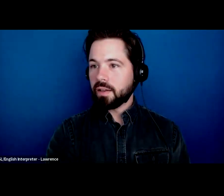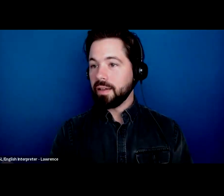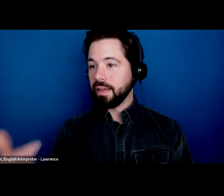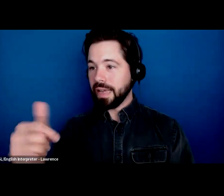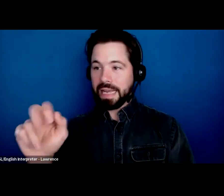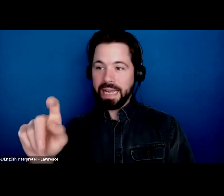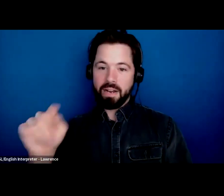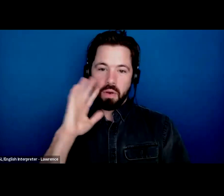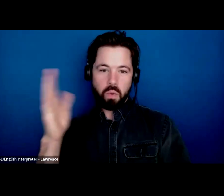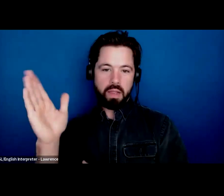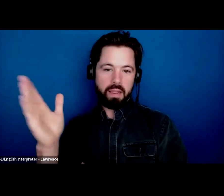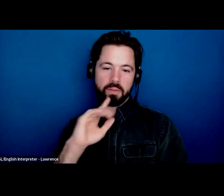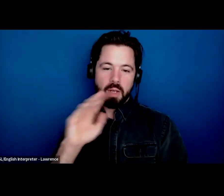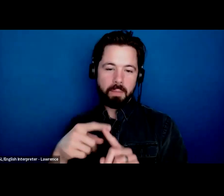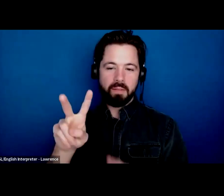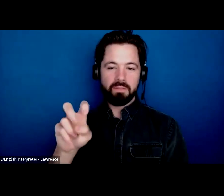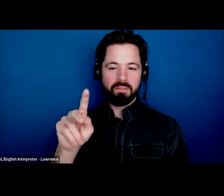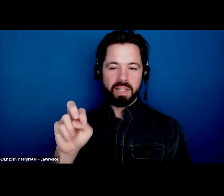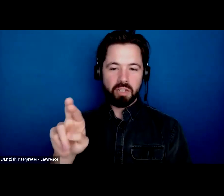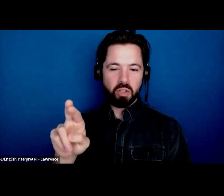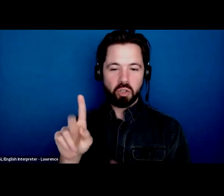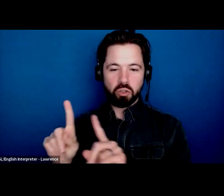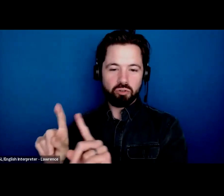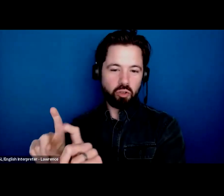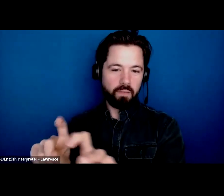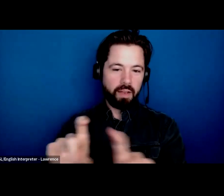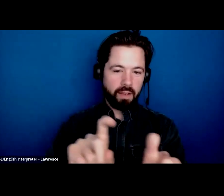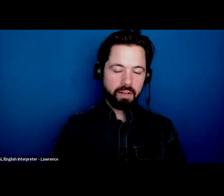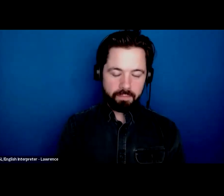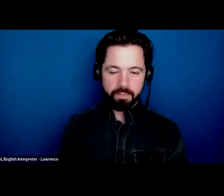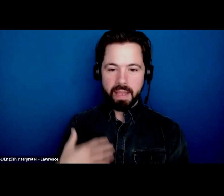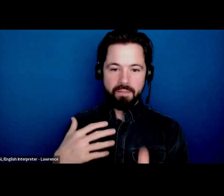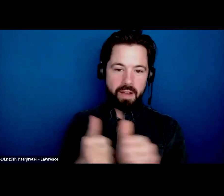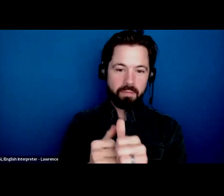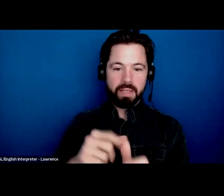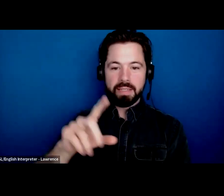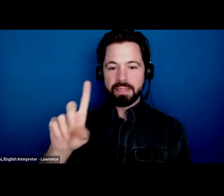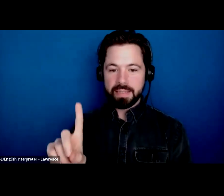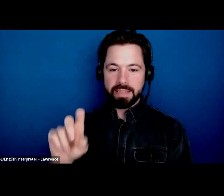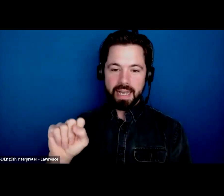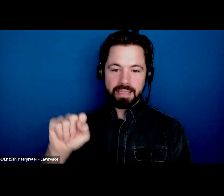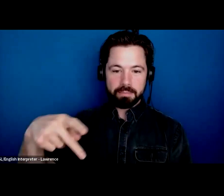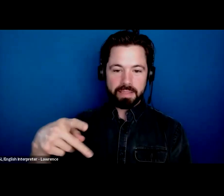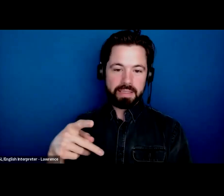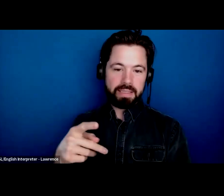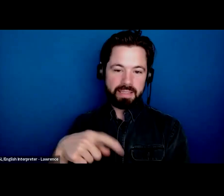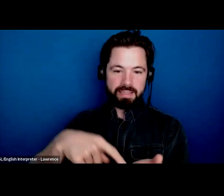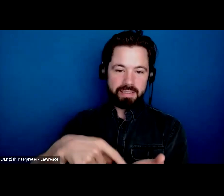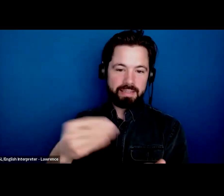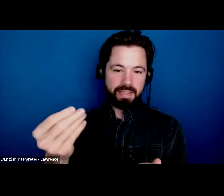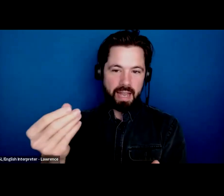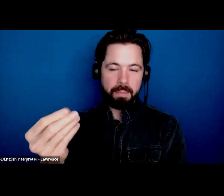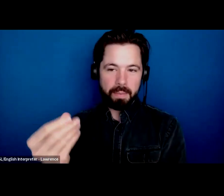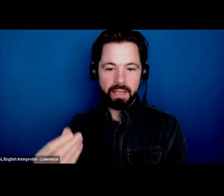going to present about a vendor survey. We have an update on the DSP stipend, of course, like we give you guys every week. We